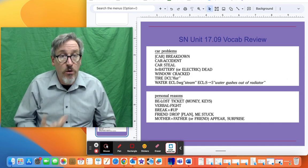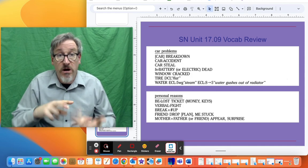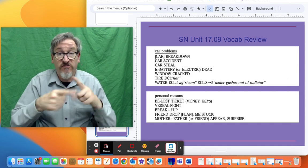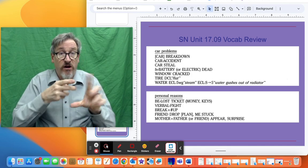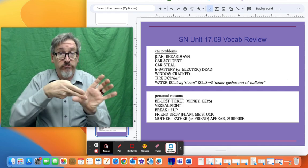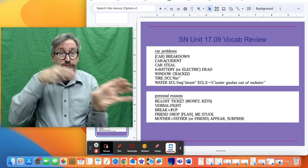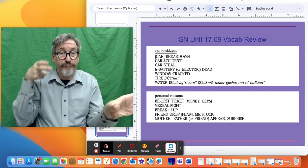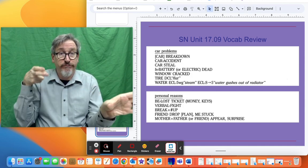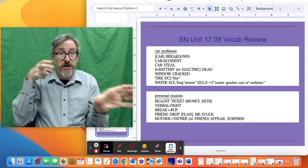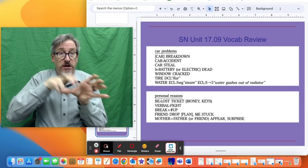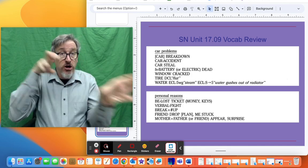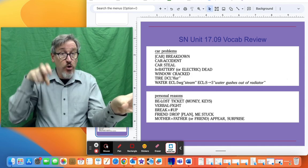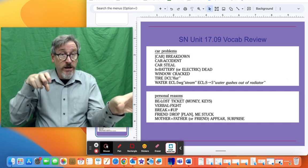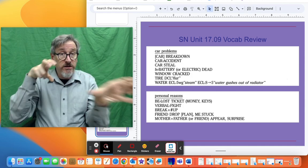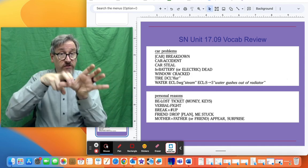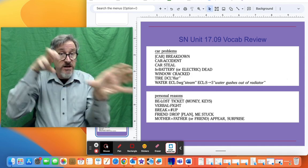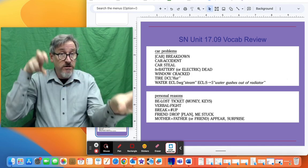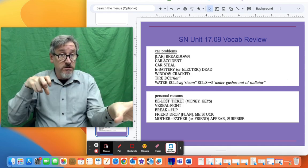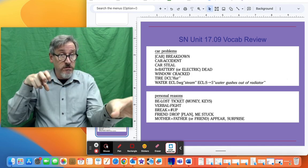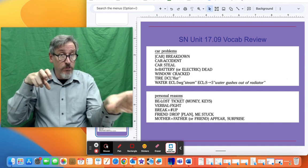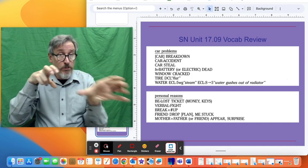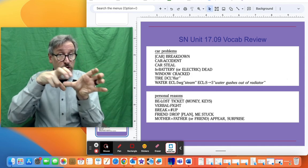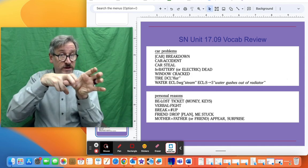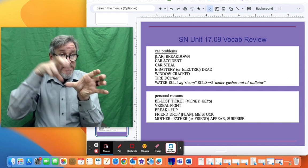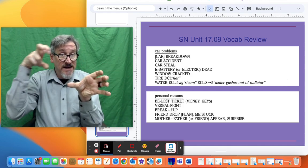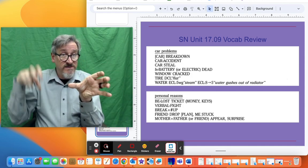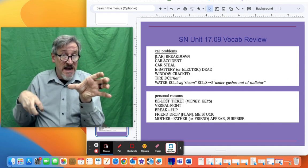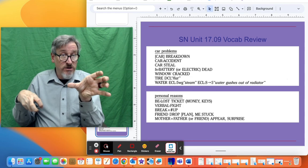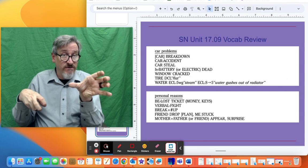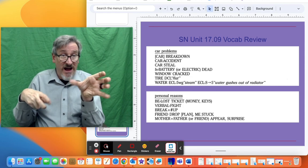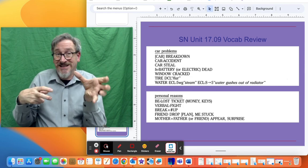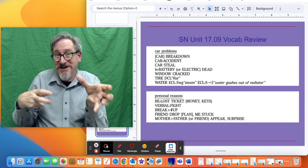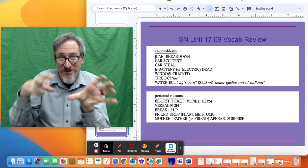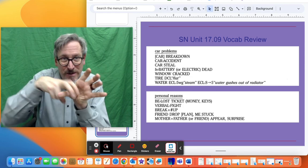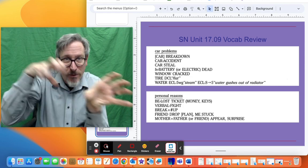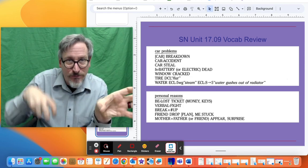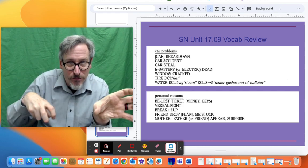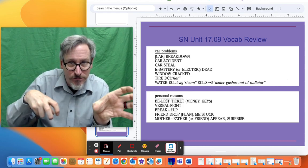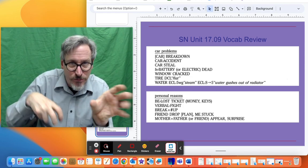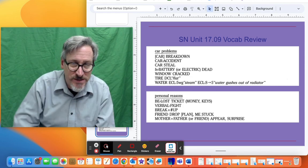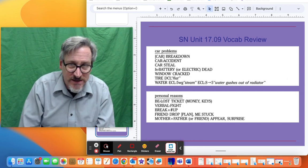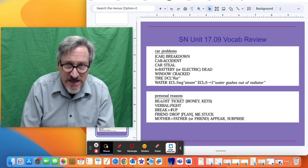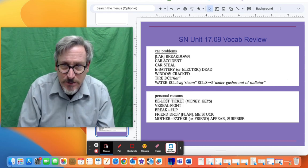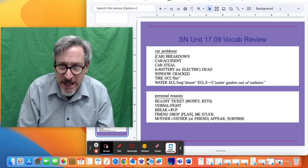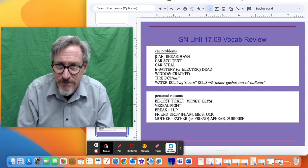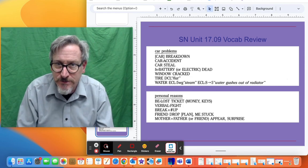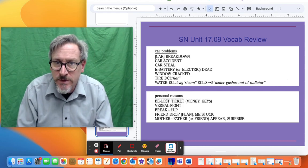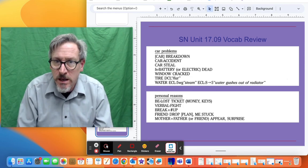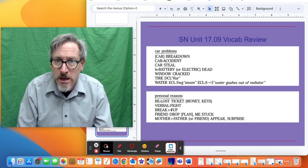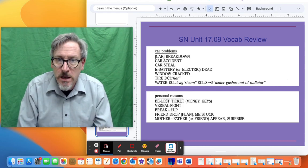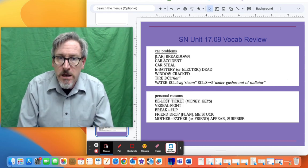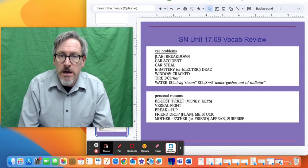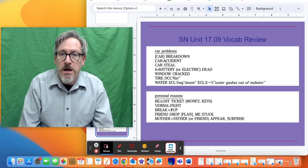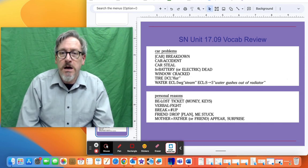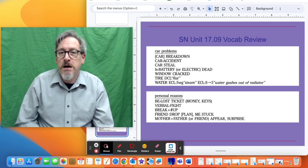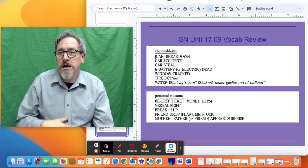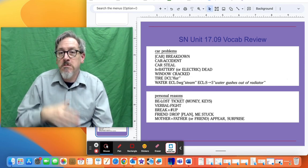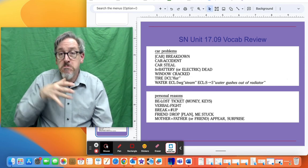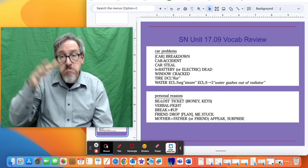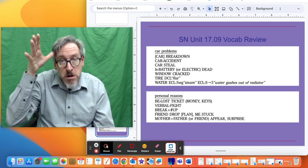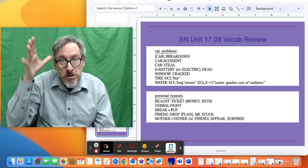or quit. Friend pulled themselves out of the hot tub, right? Pull themselves out of the plan.